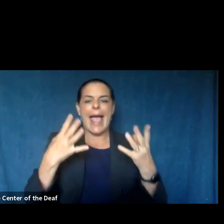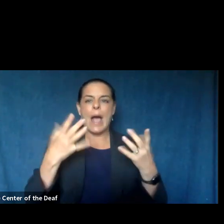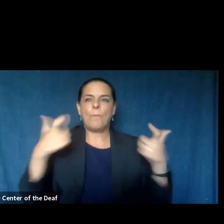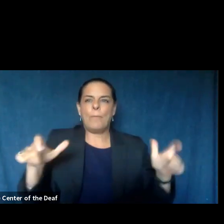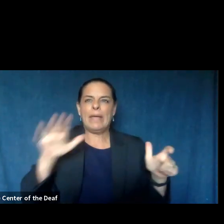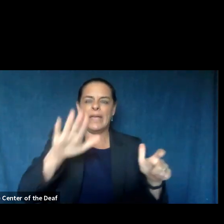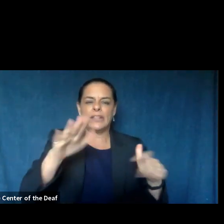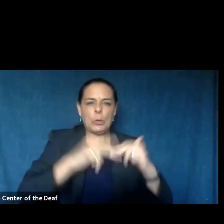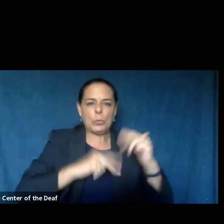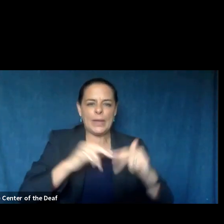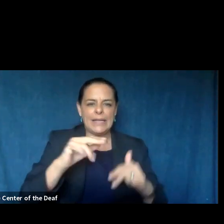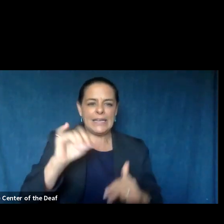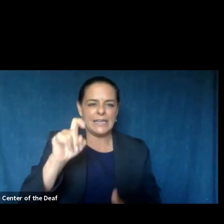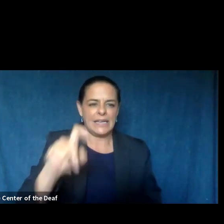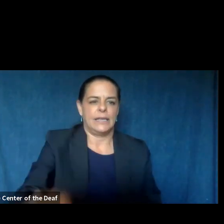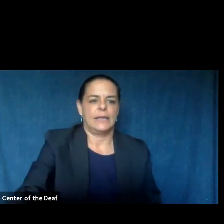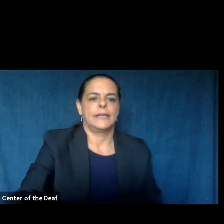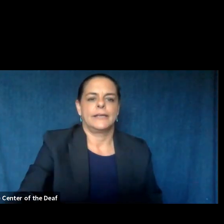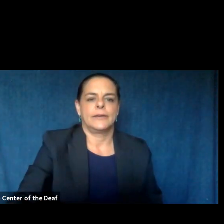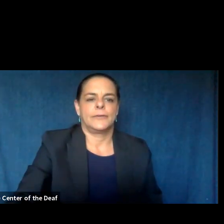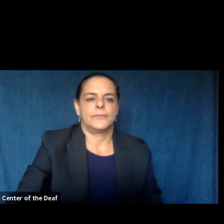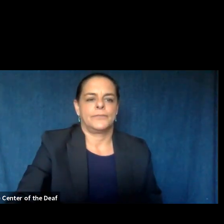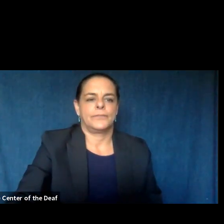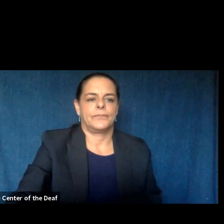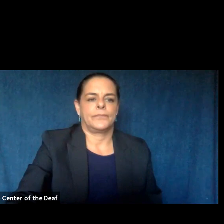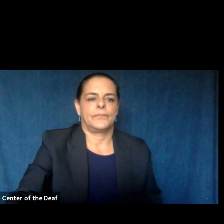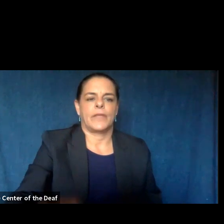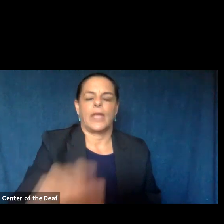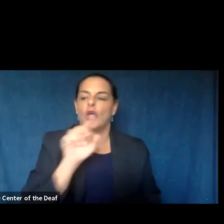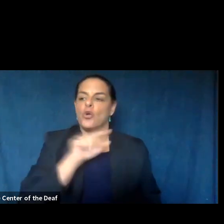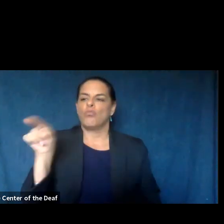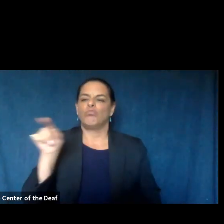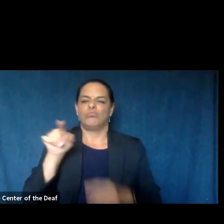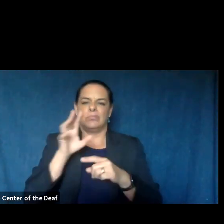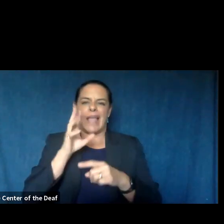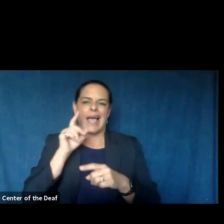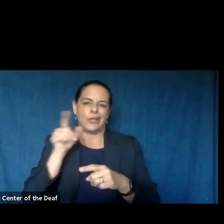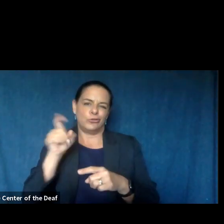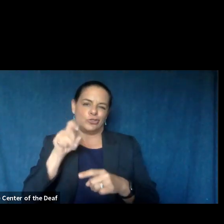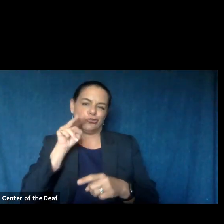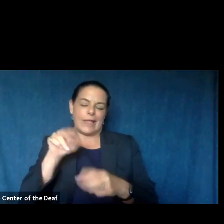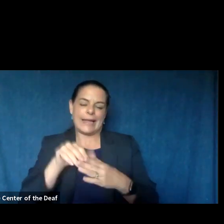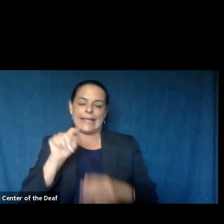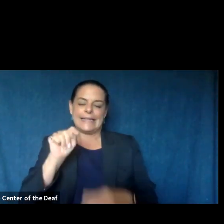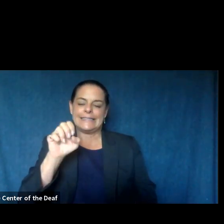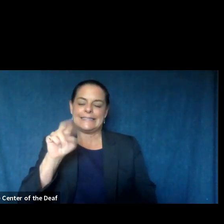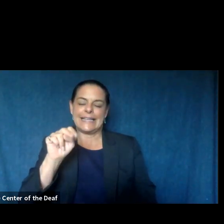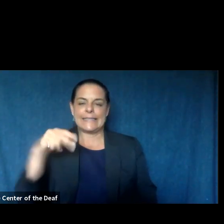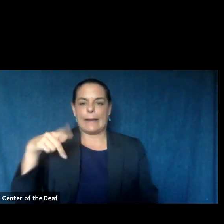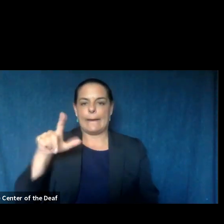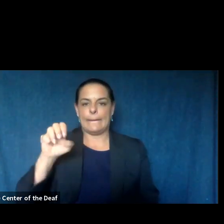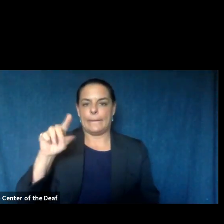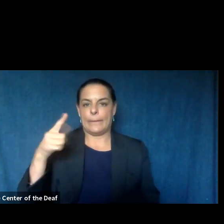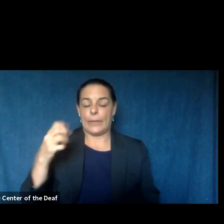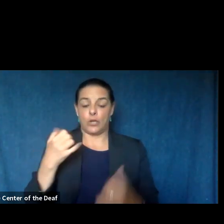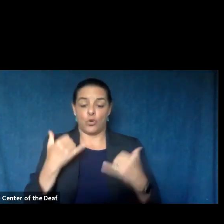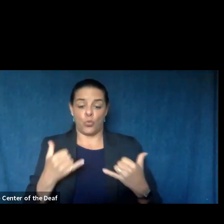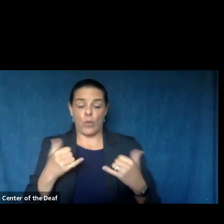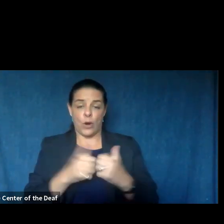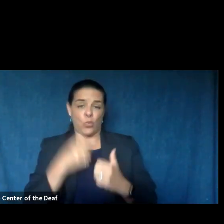facility space? I would refer you to the Tennessee Pledge. So right now, bars with the recent Knox County Board of